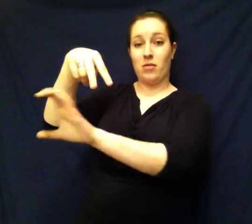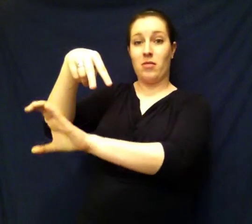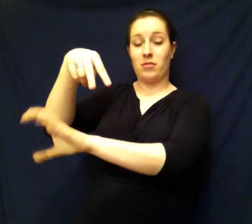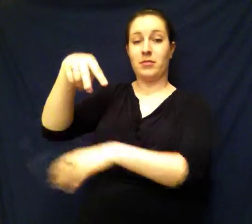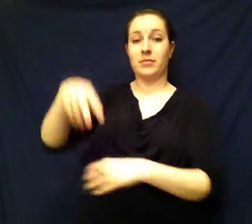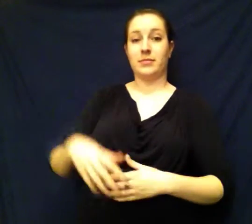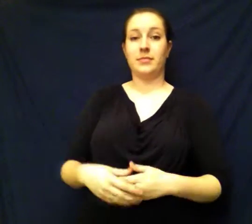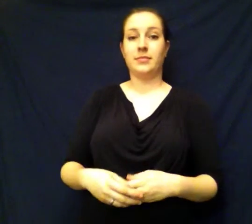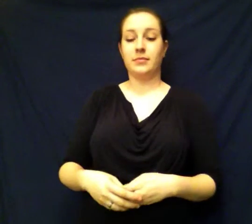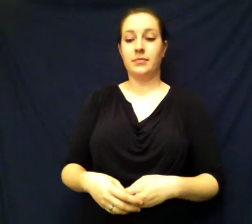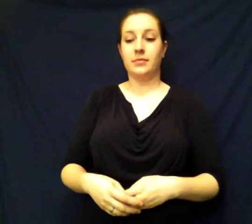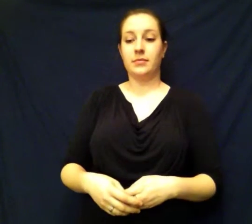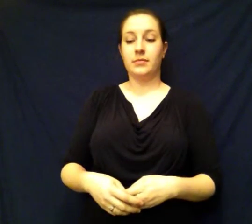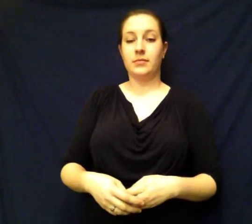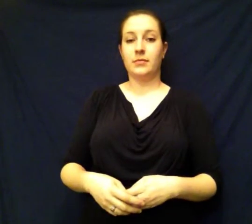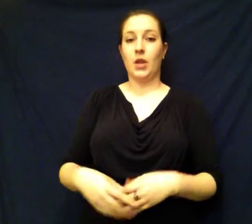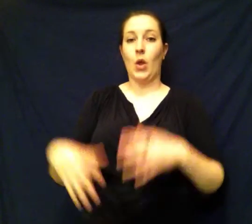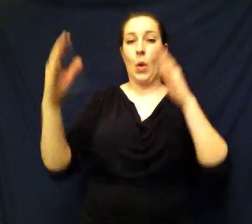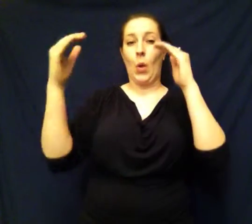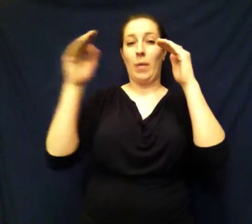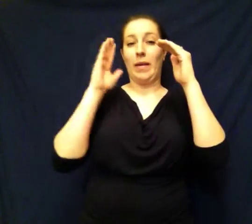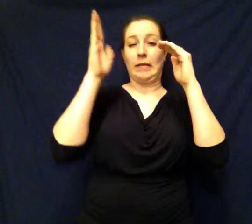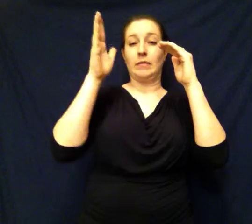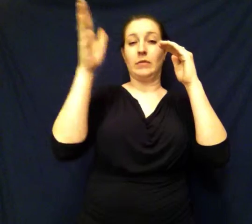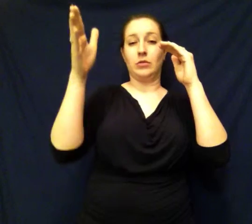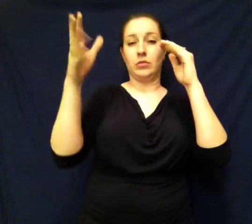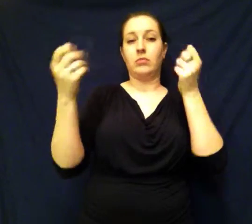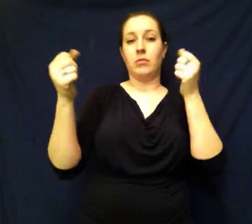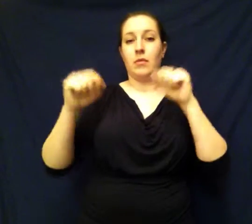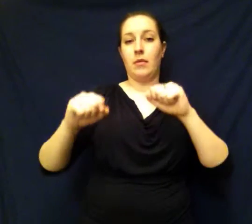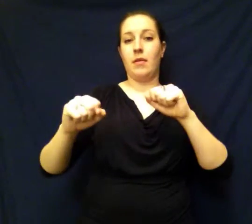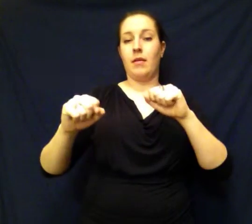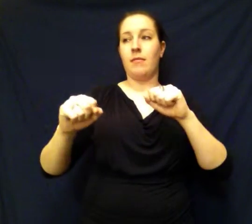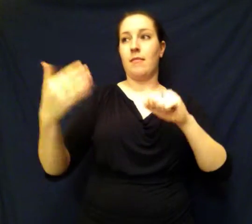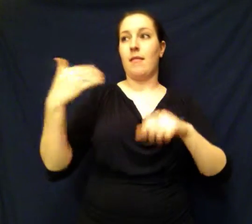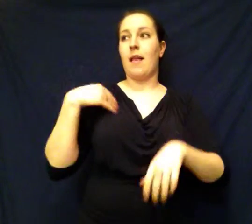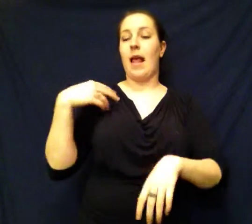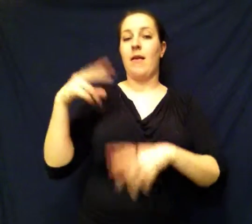of letting our visitors see it in person. But for now, it's just there under the courtyard.